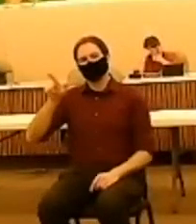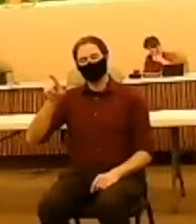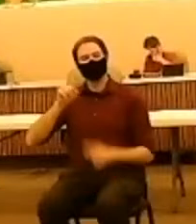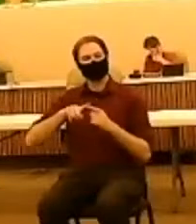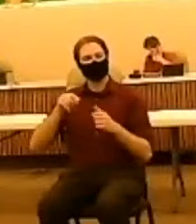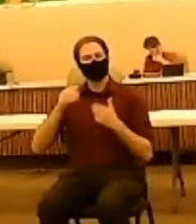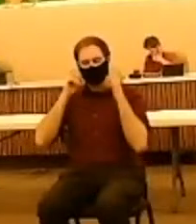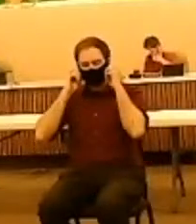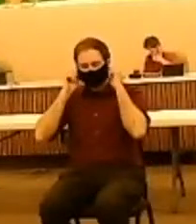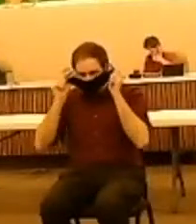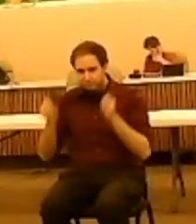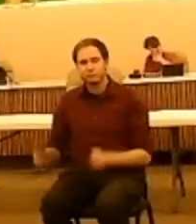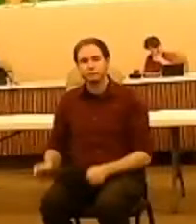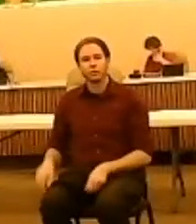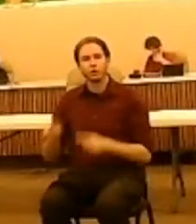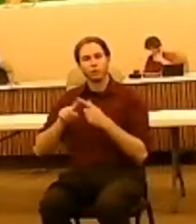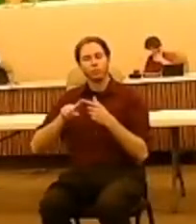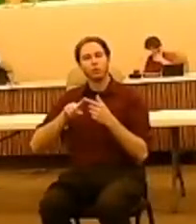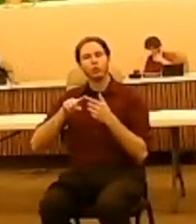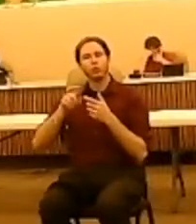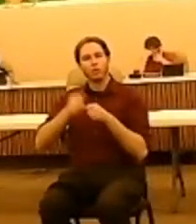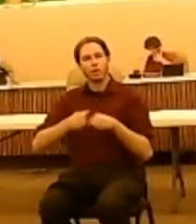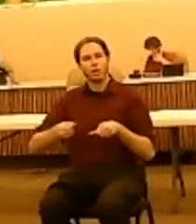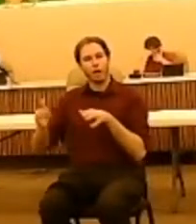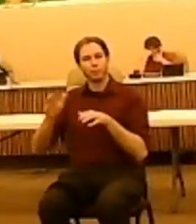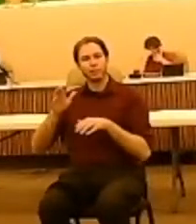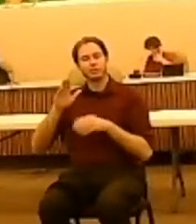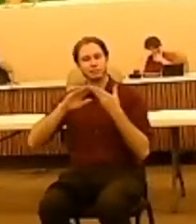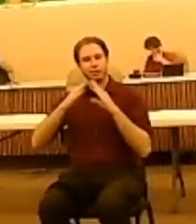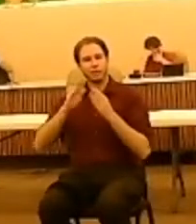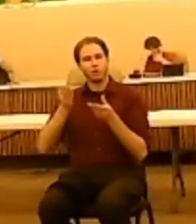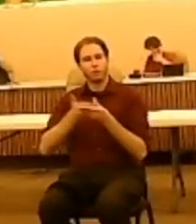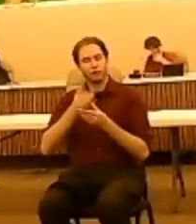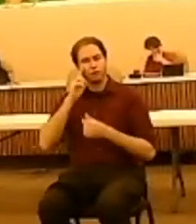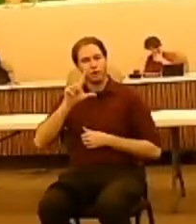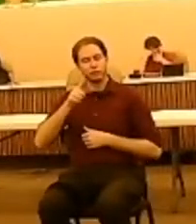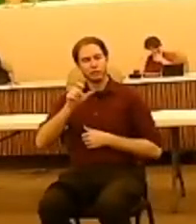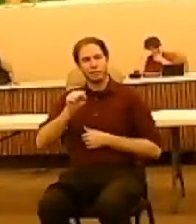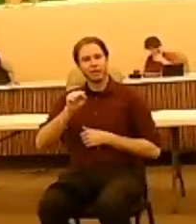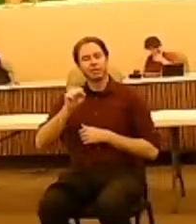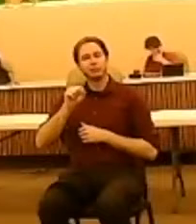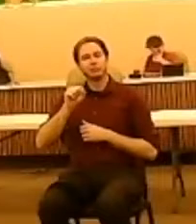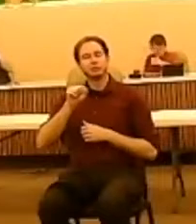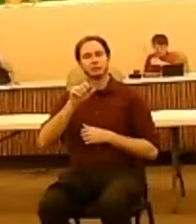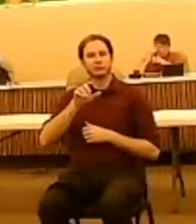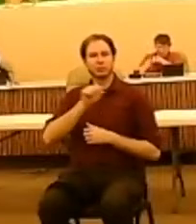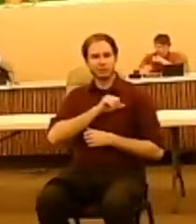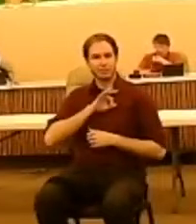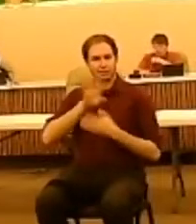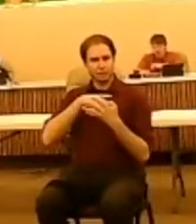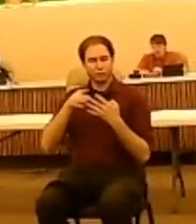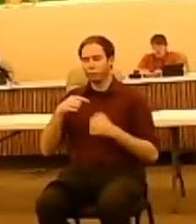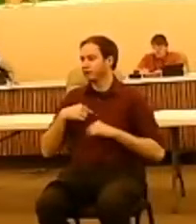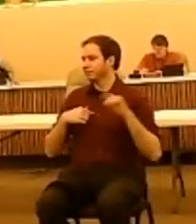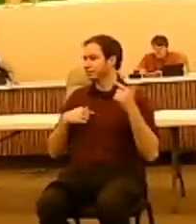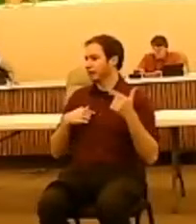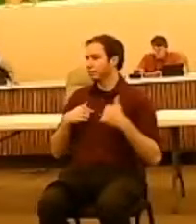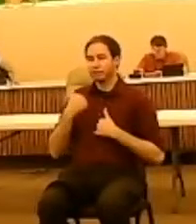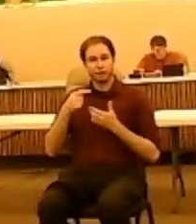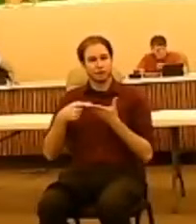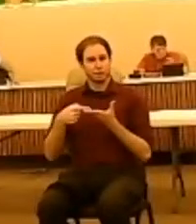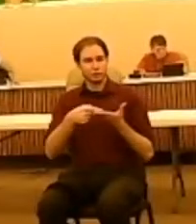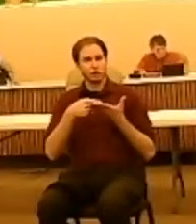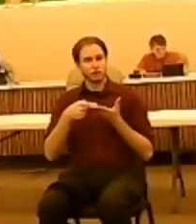of obsolete town records per LGS-1 schedule. Second. Any discussion?